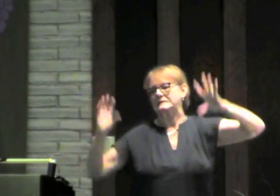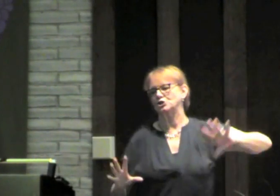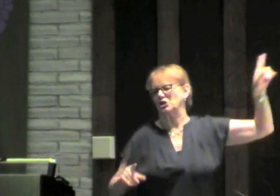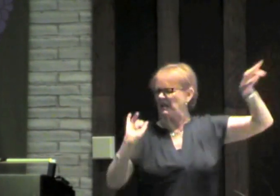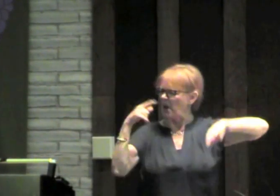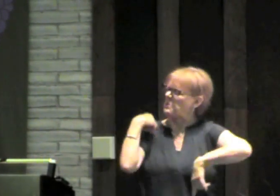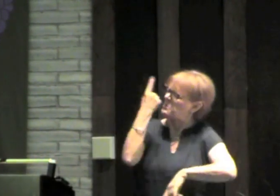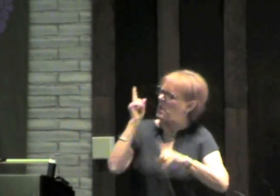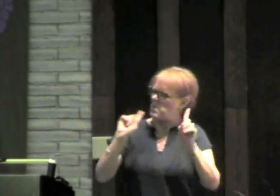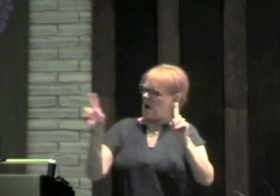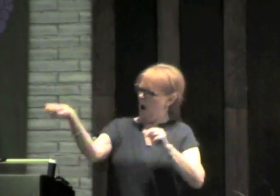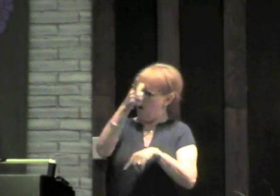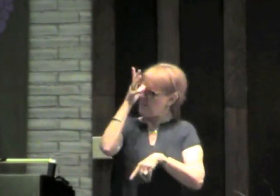The father was also their rabbi.